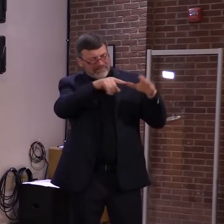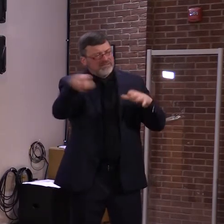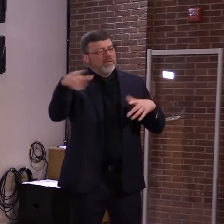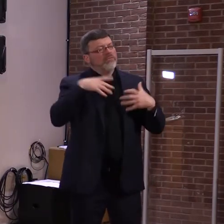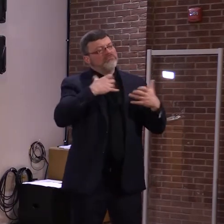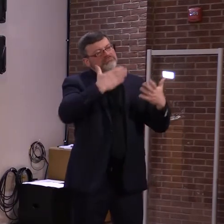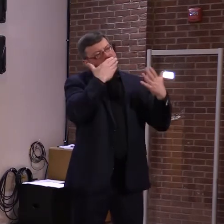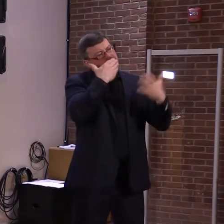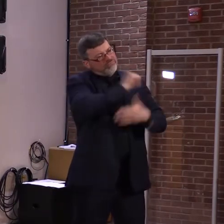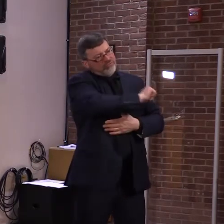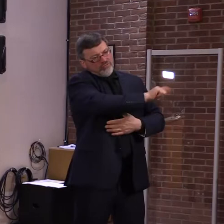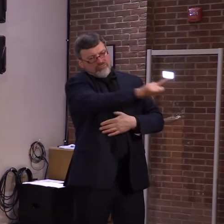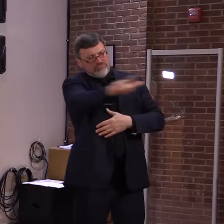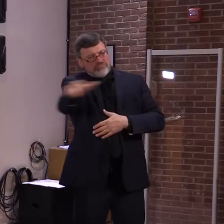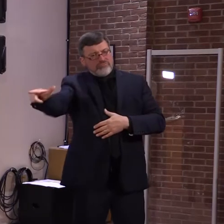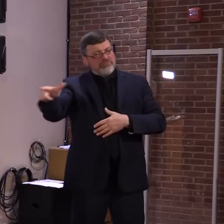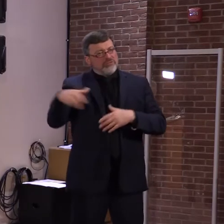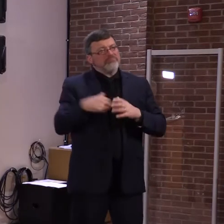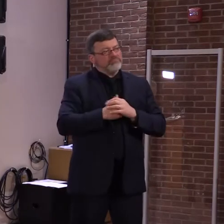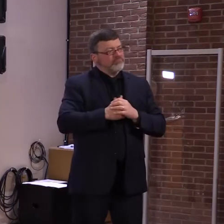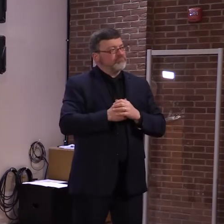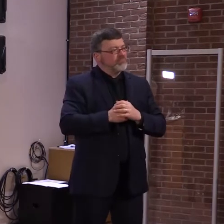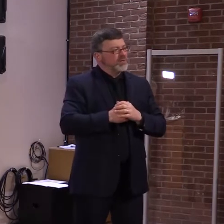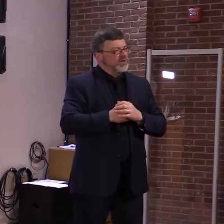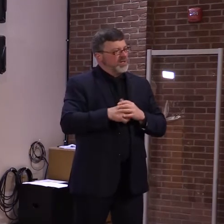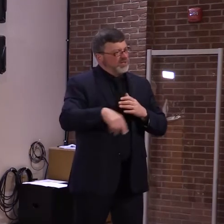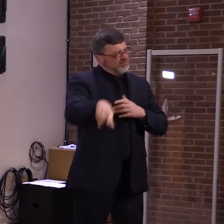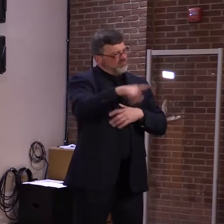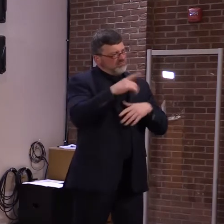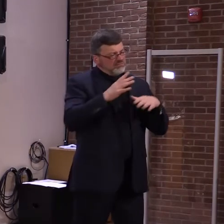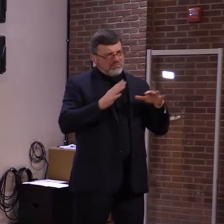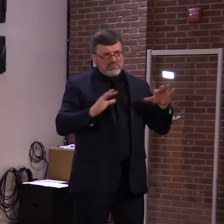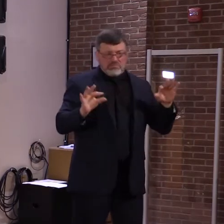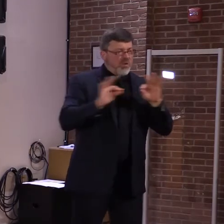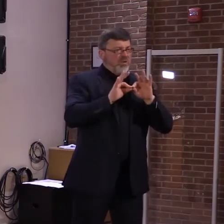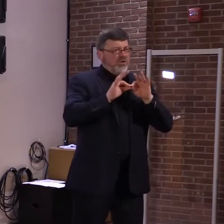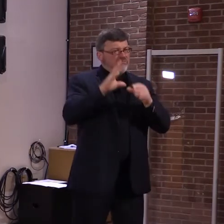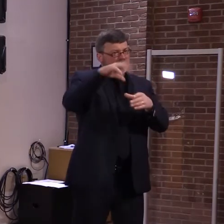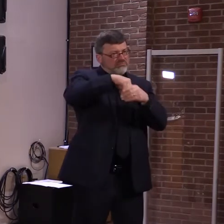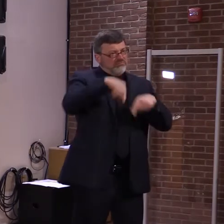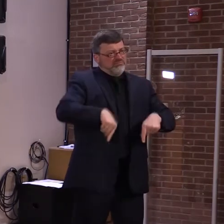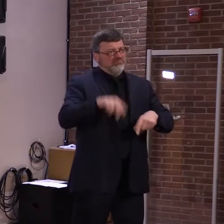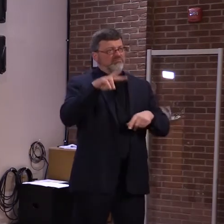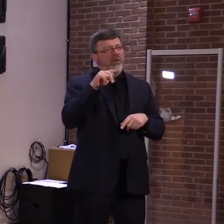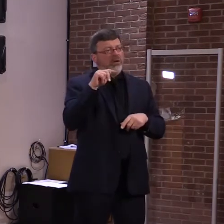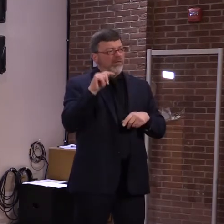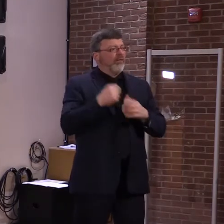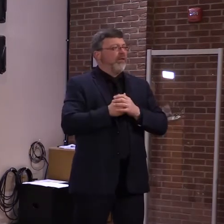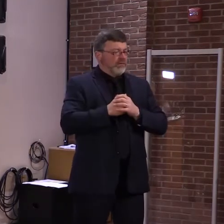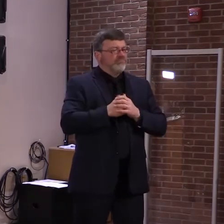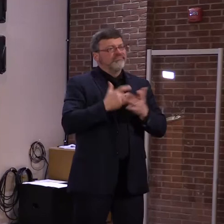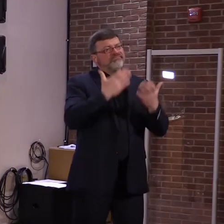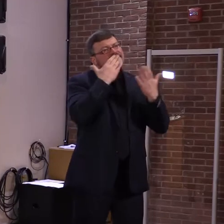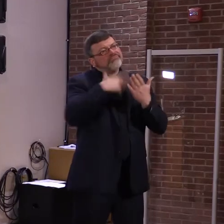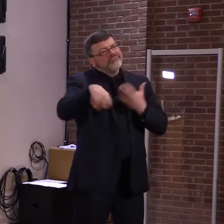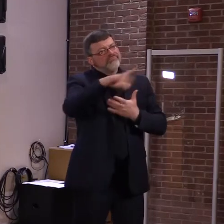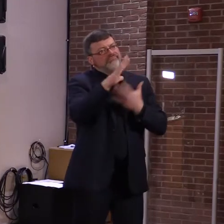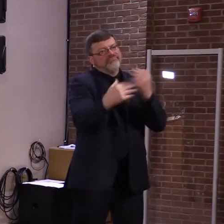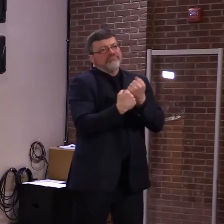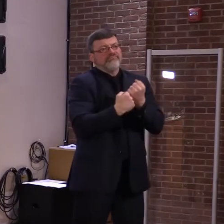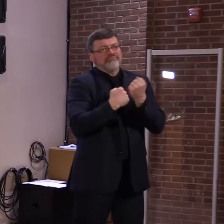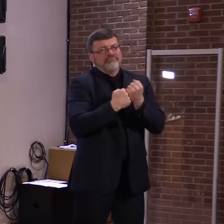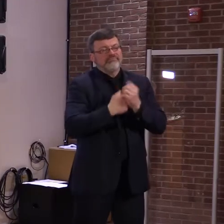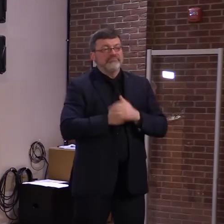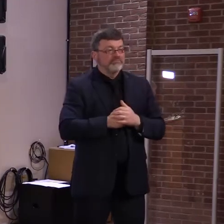for doing their part in these particular areas. I'll now turn it over to Dr. Levine for